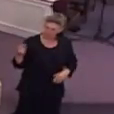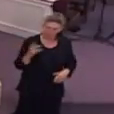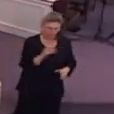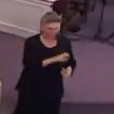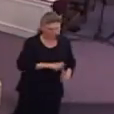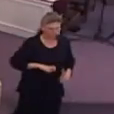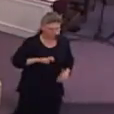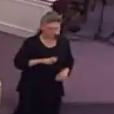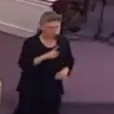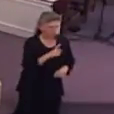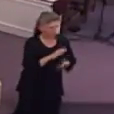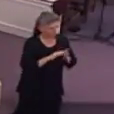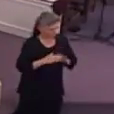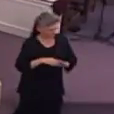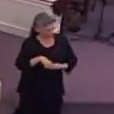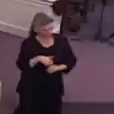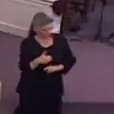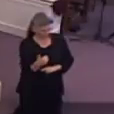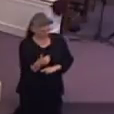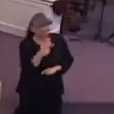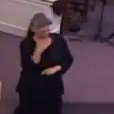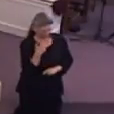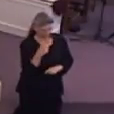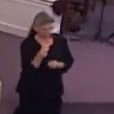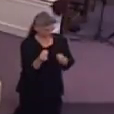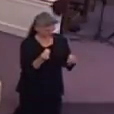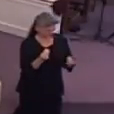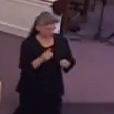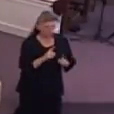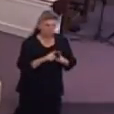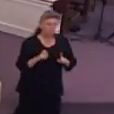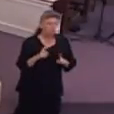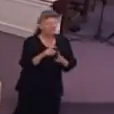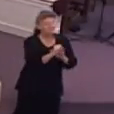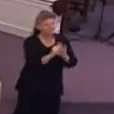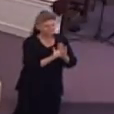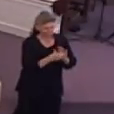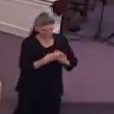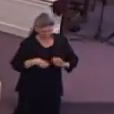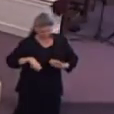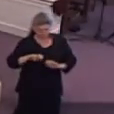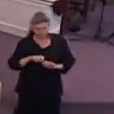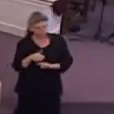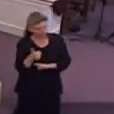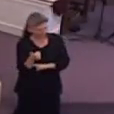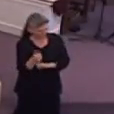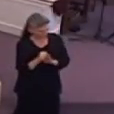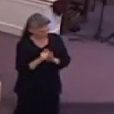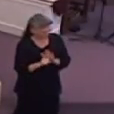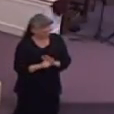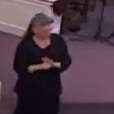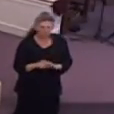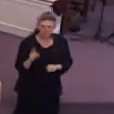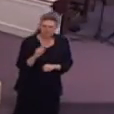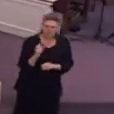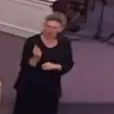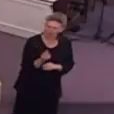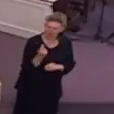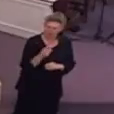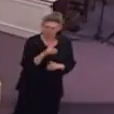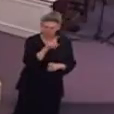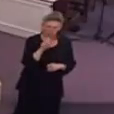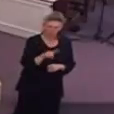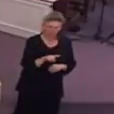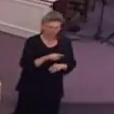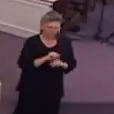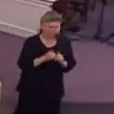from one city to another because of the ministry, from one state to another. And there's always those questions, how are we going to fit